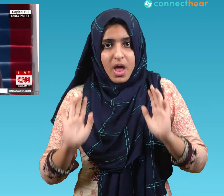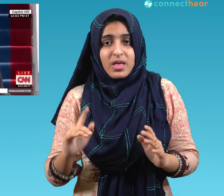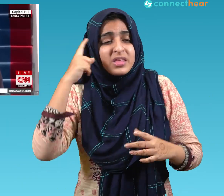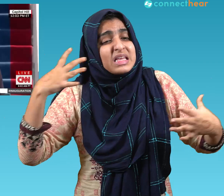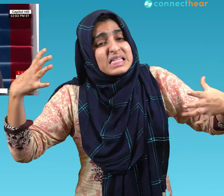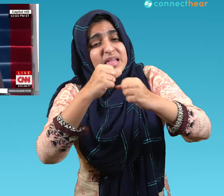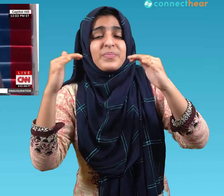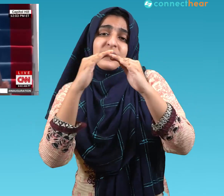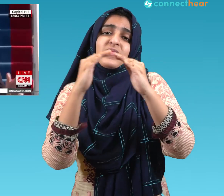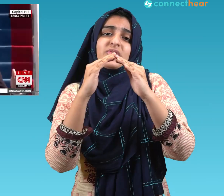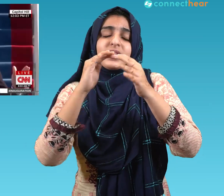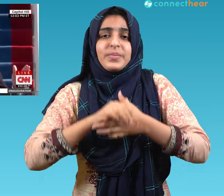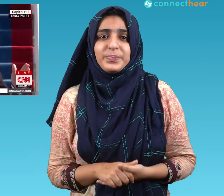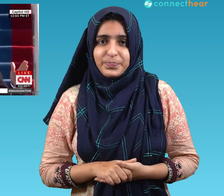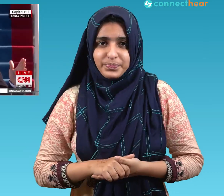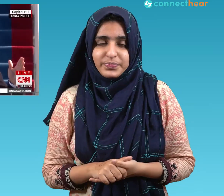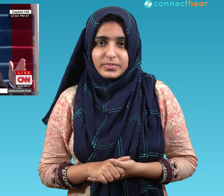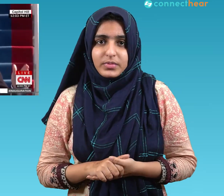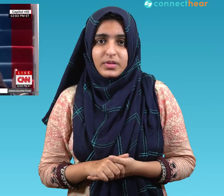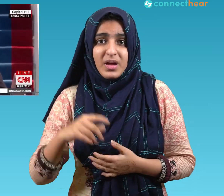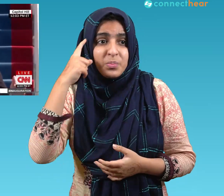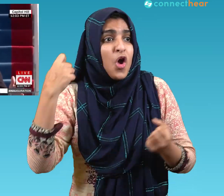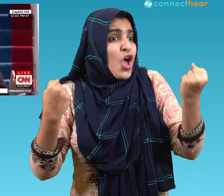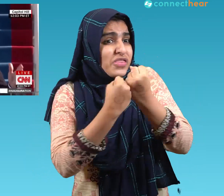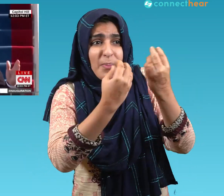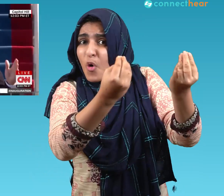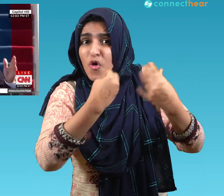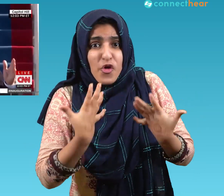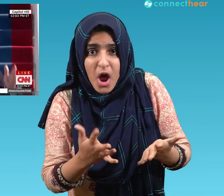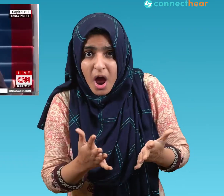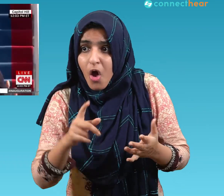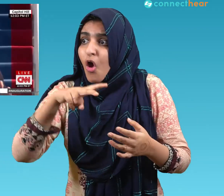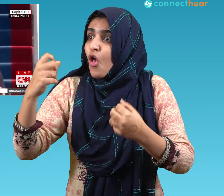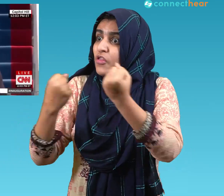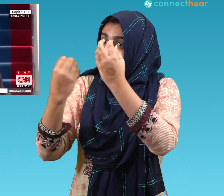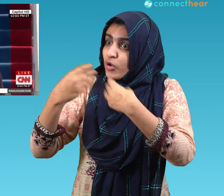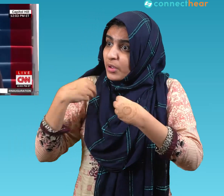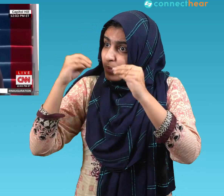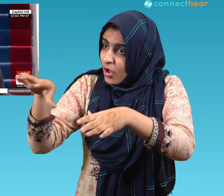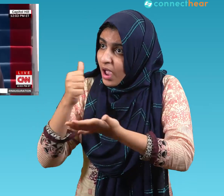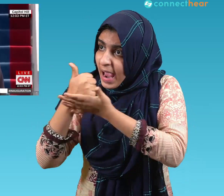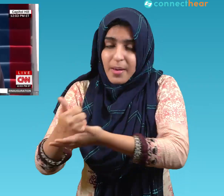And I promise you, I will fight as hard for those who did not support me as for those who did.